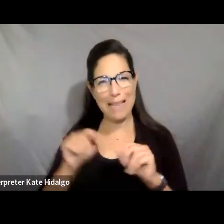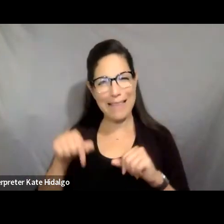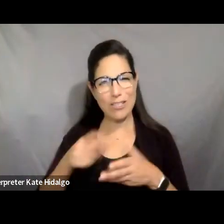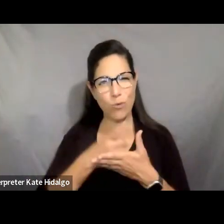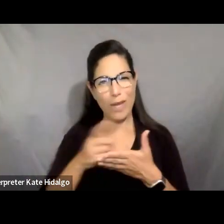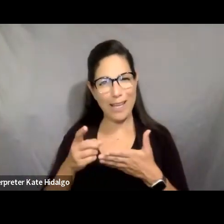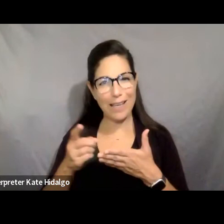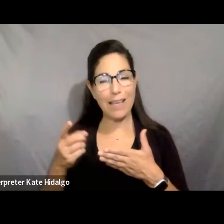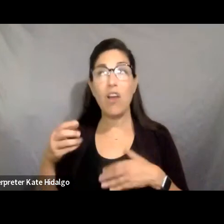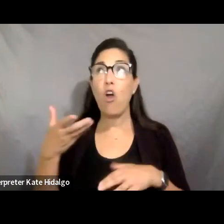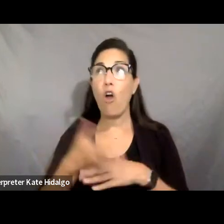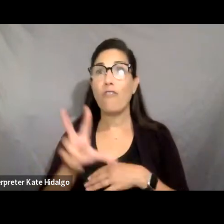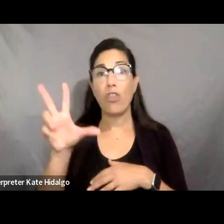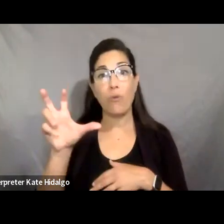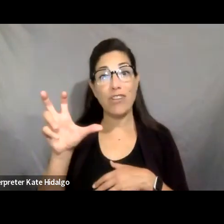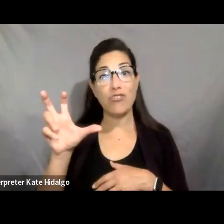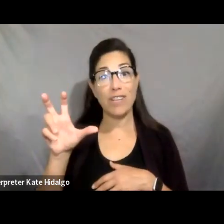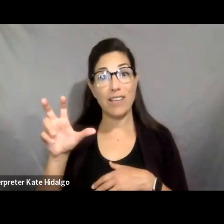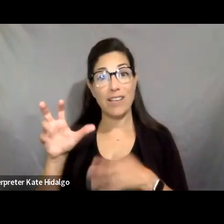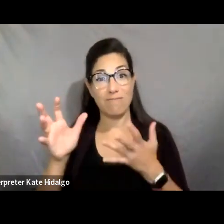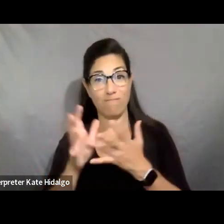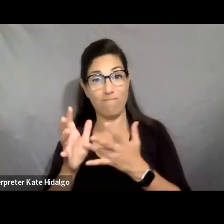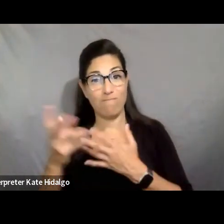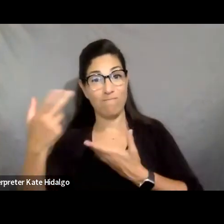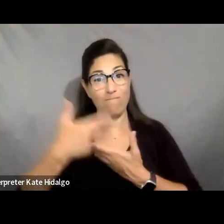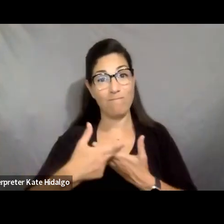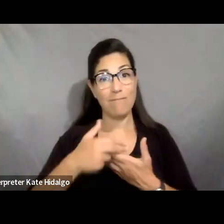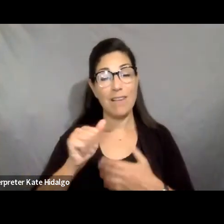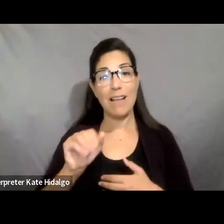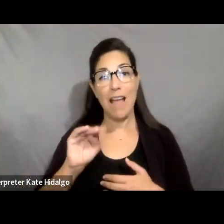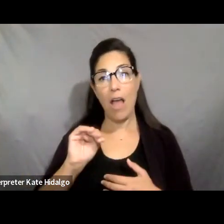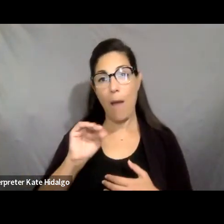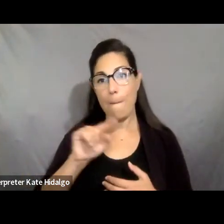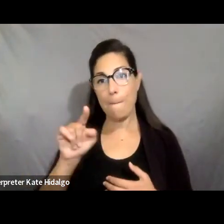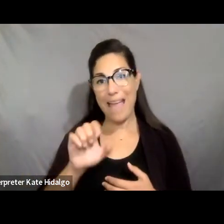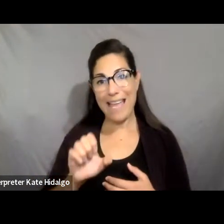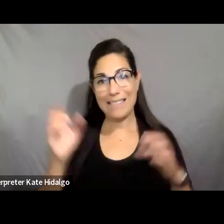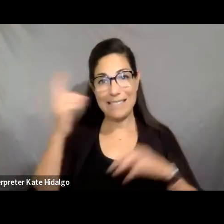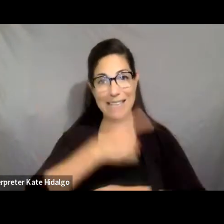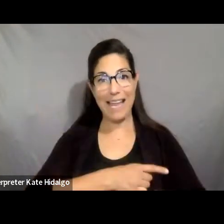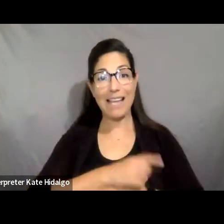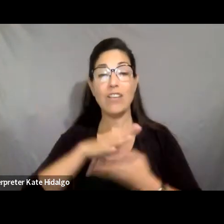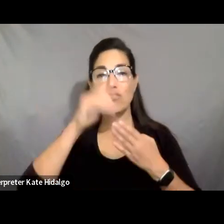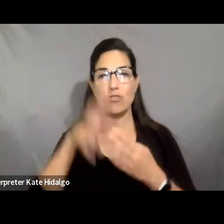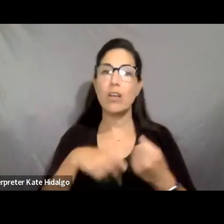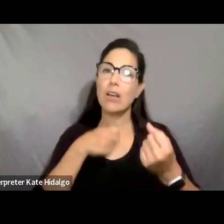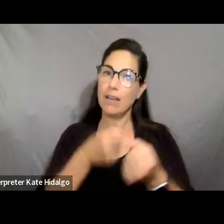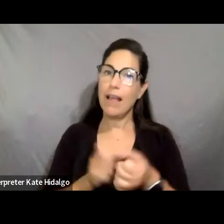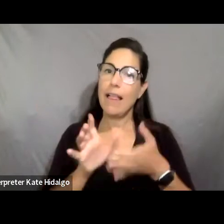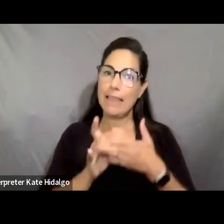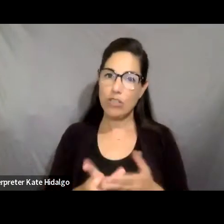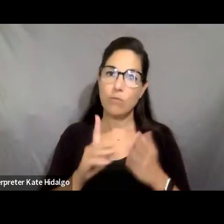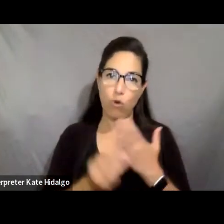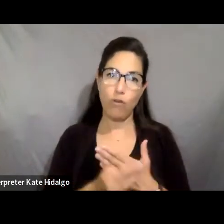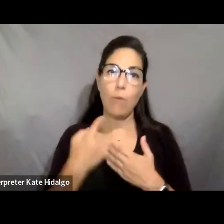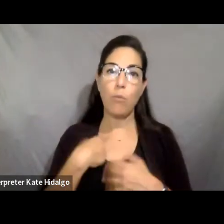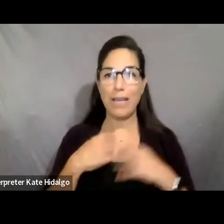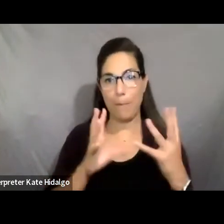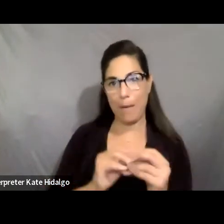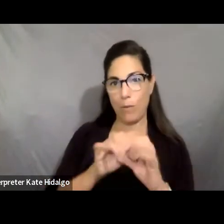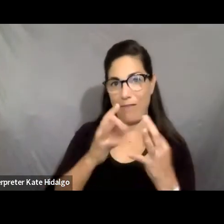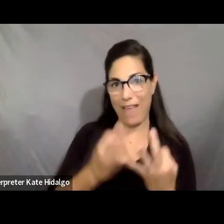over 300 9th grade families come to our Maze Day. While their students were being supported through our leadership program, we were able to meet with